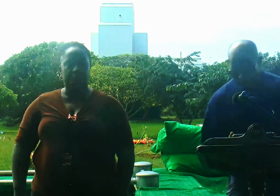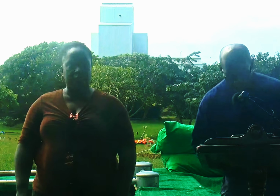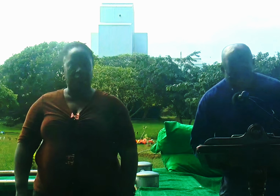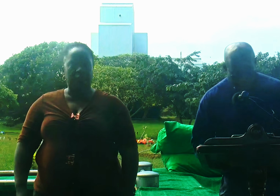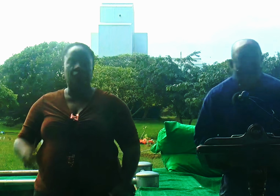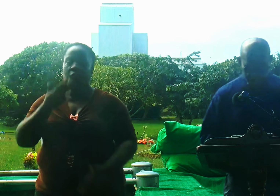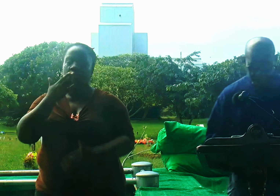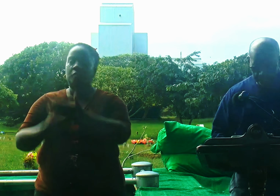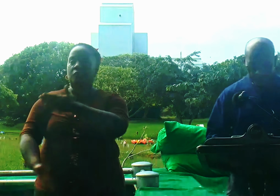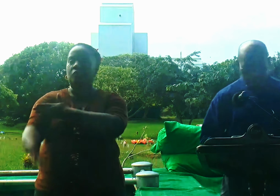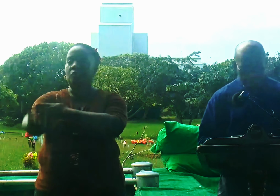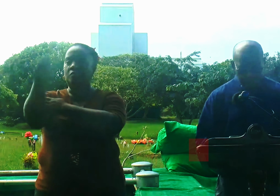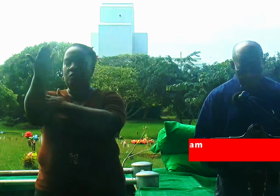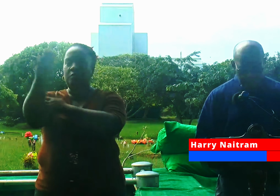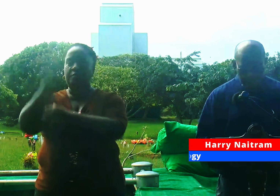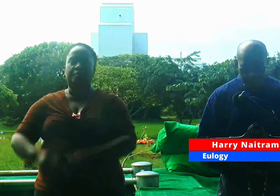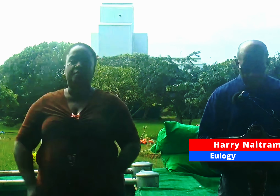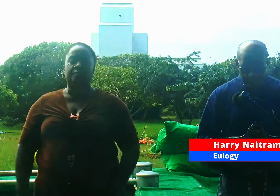Good morning. Good morning.